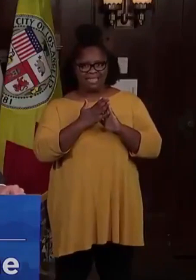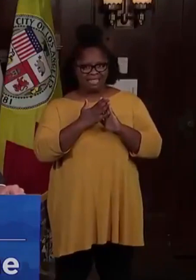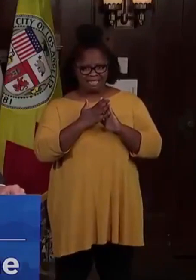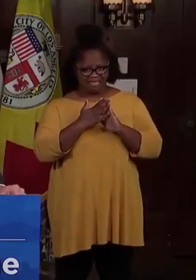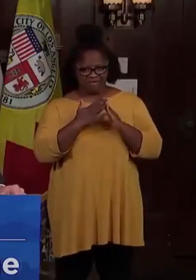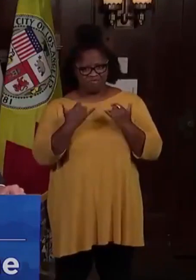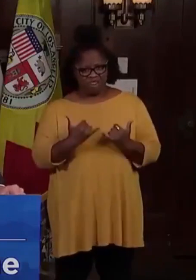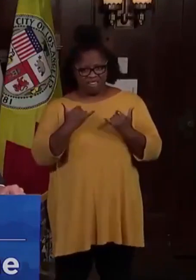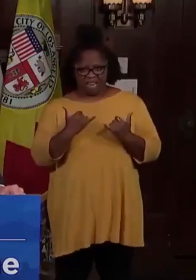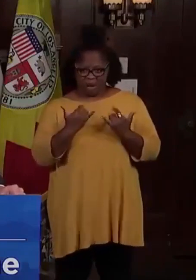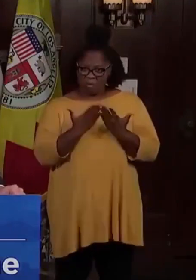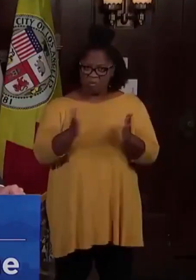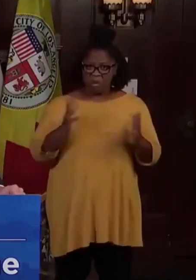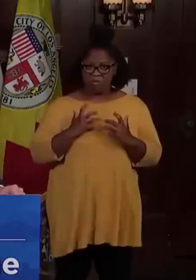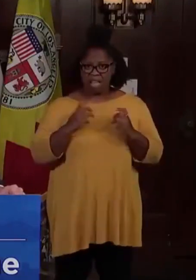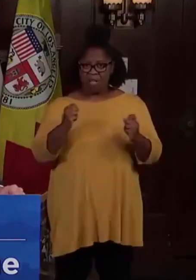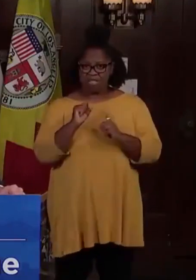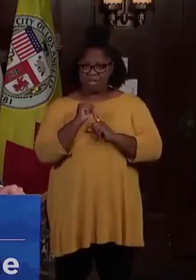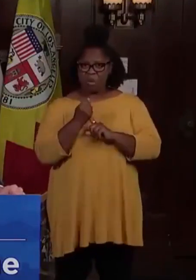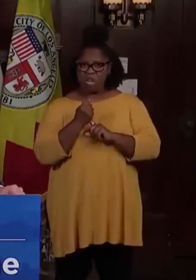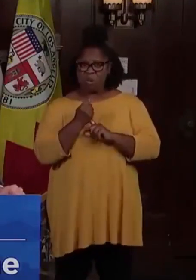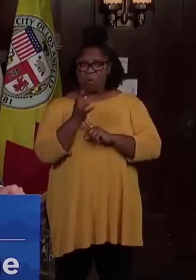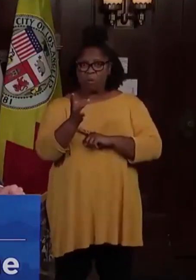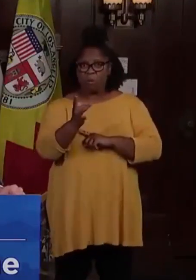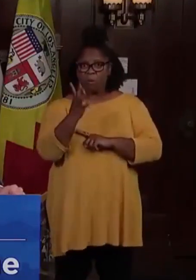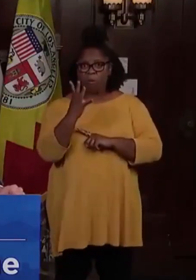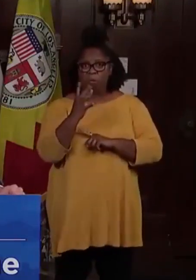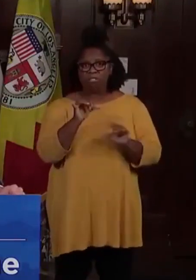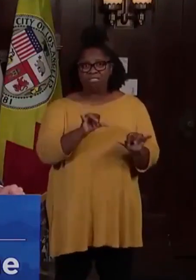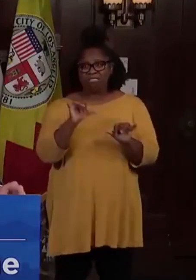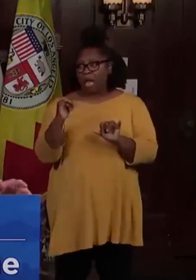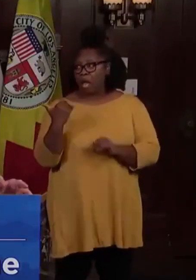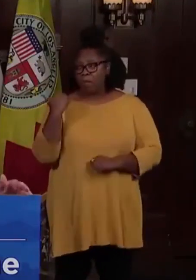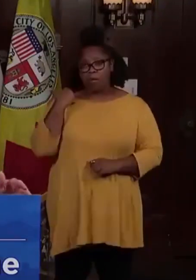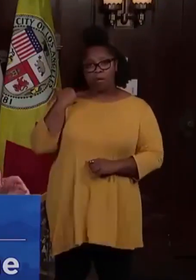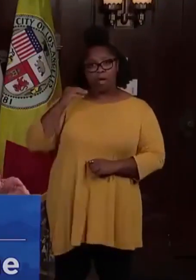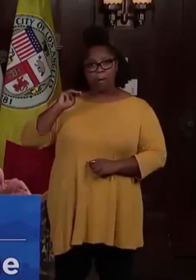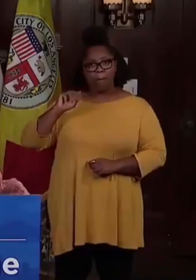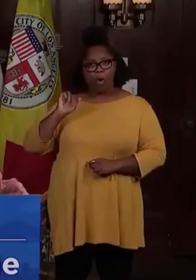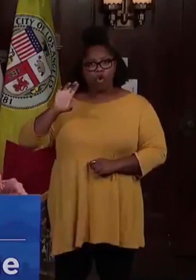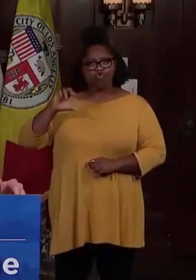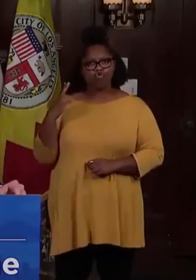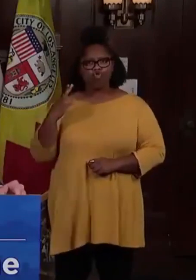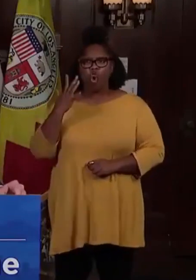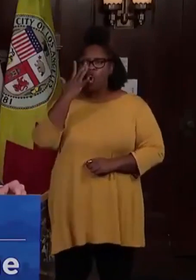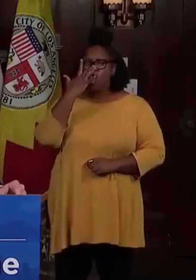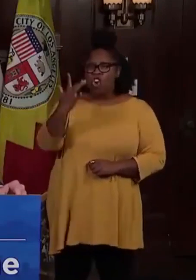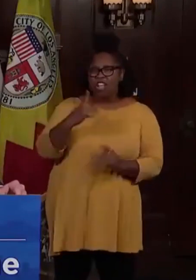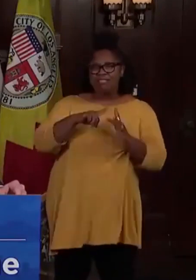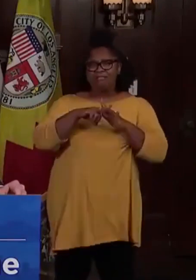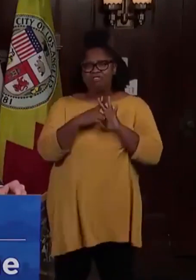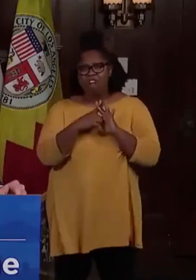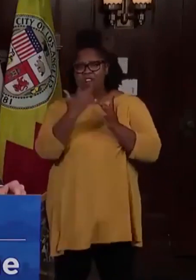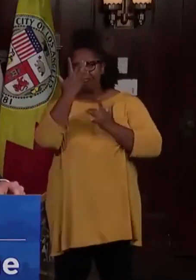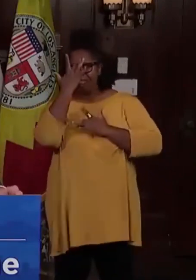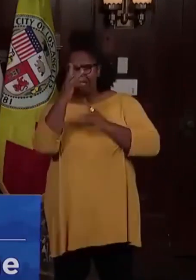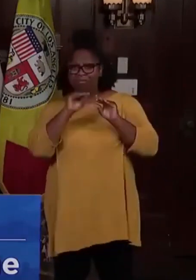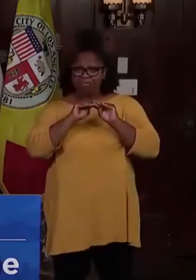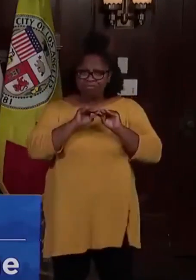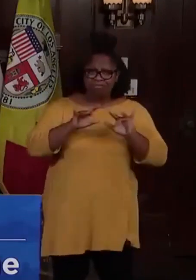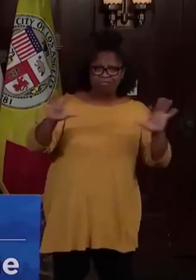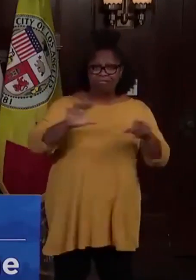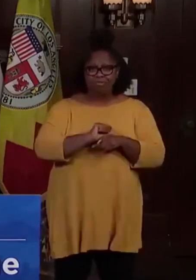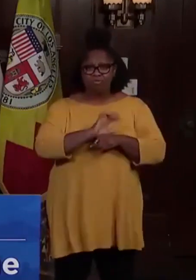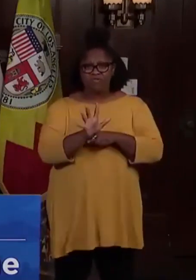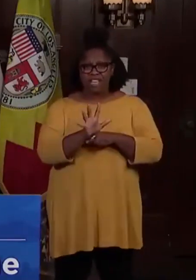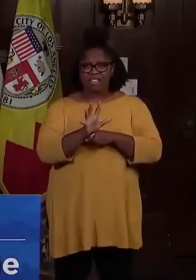city, is as dire as it was in March, in the earliest days of this pandemic. So tonight, I want